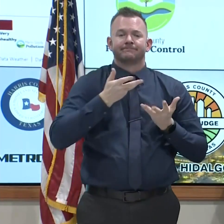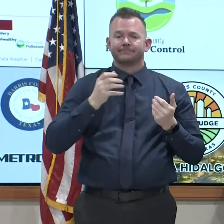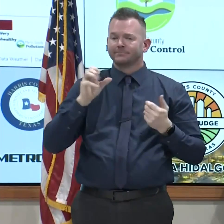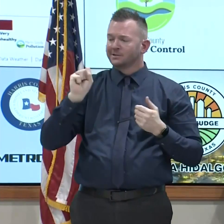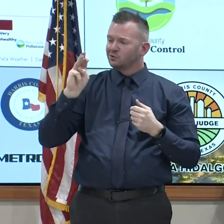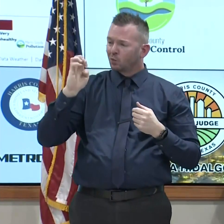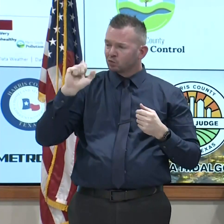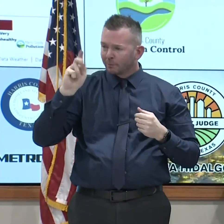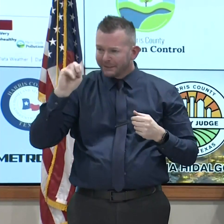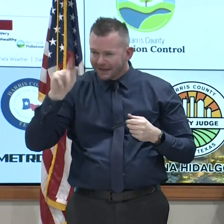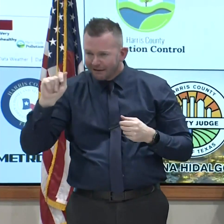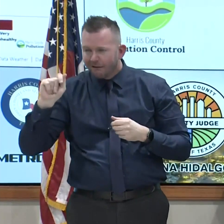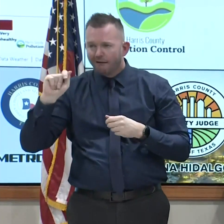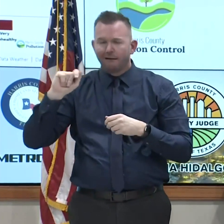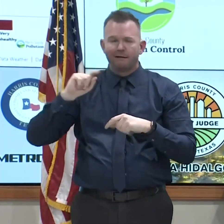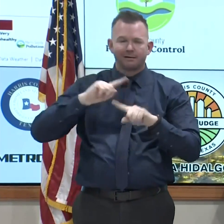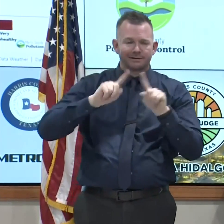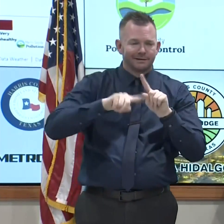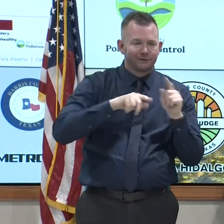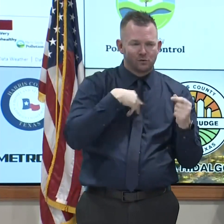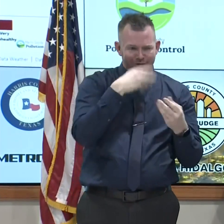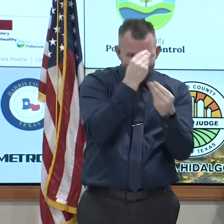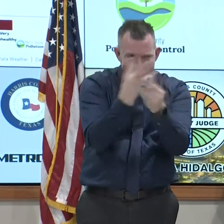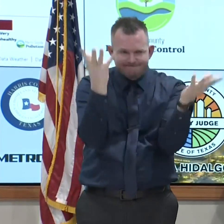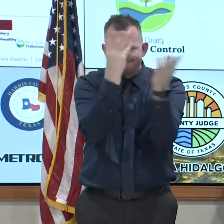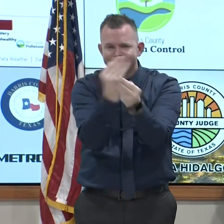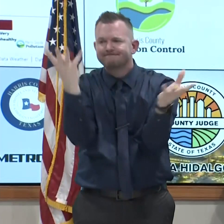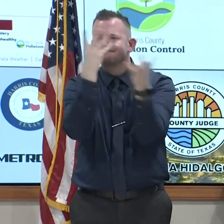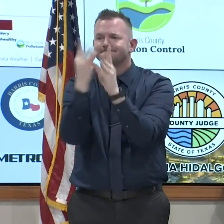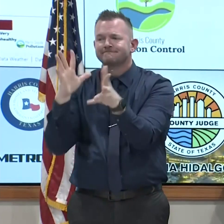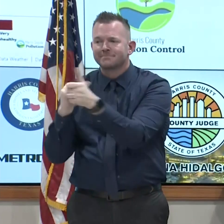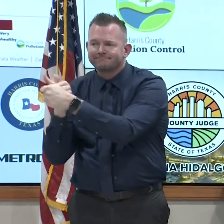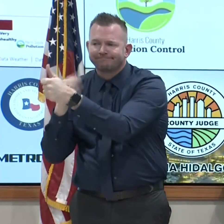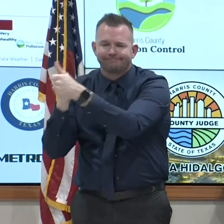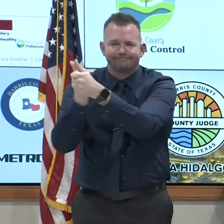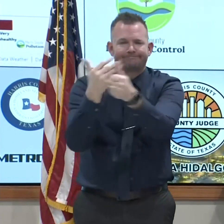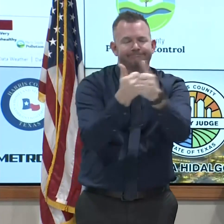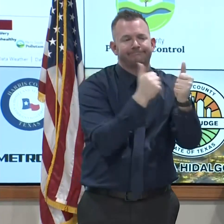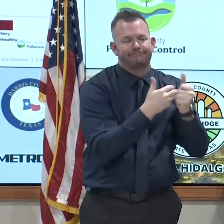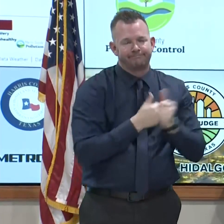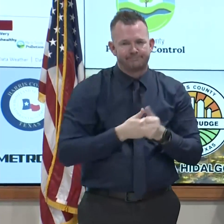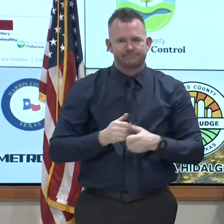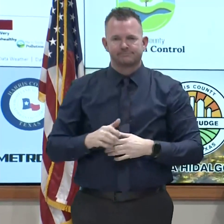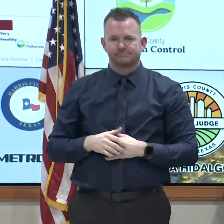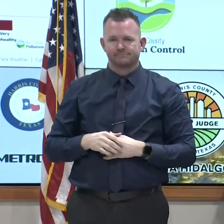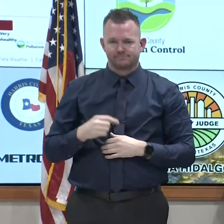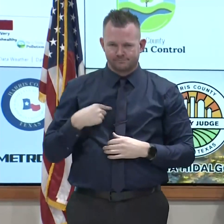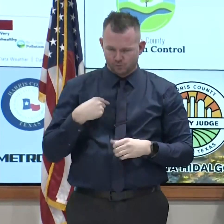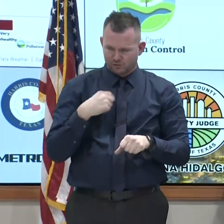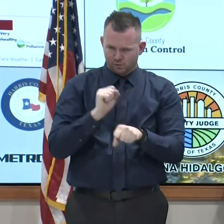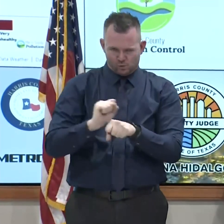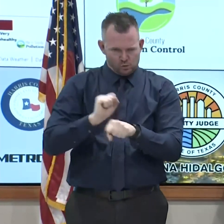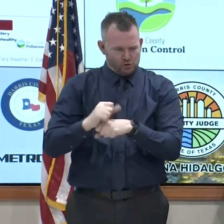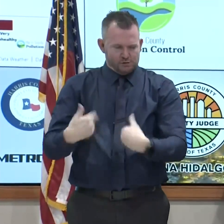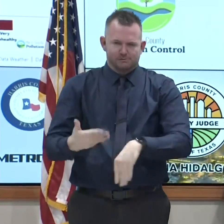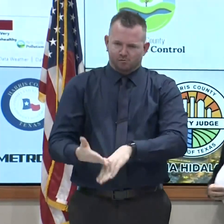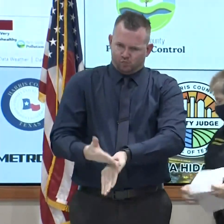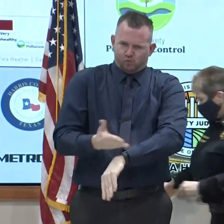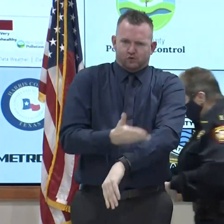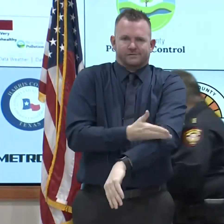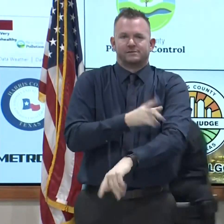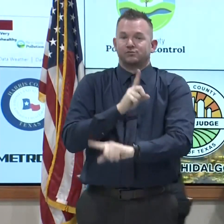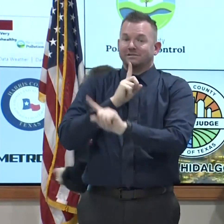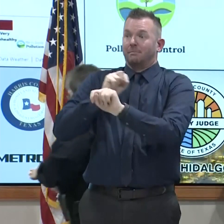of their environment, of our response, and how we can better communicate with them. Thank you, and Judge Hidalgo, I'll turn it to you.